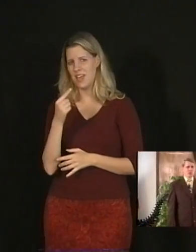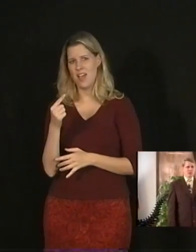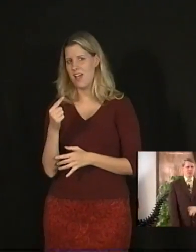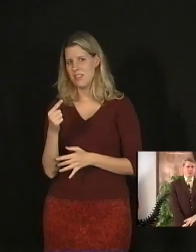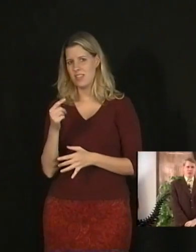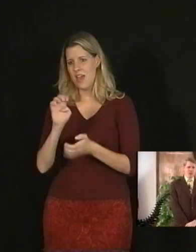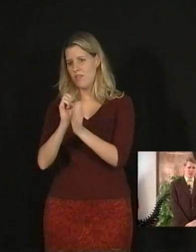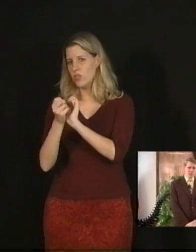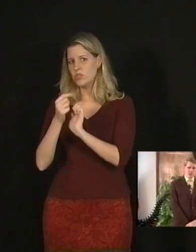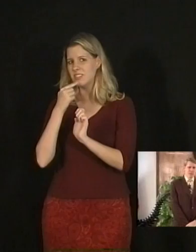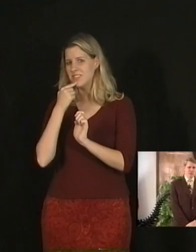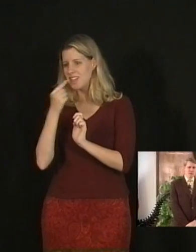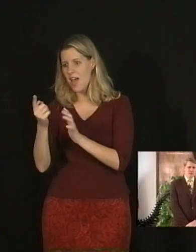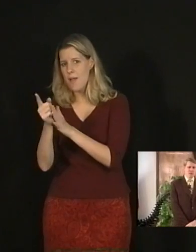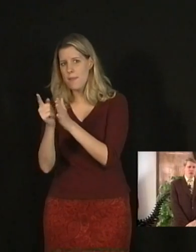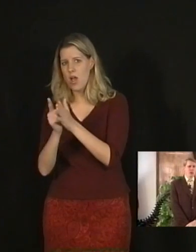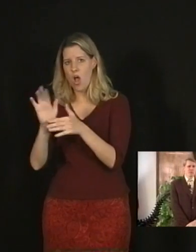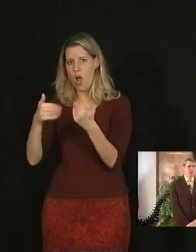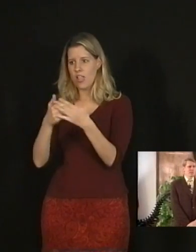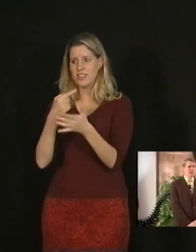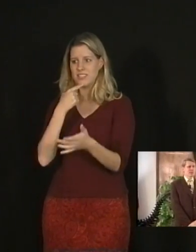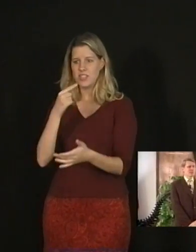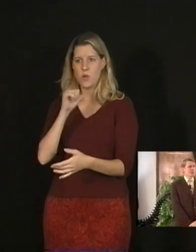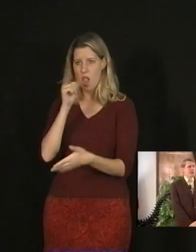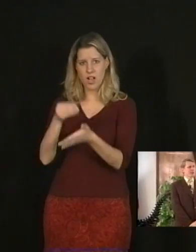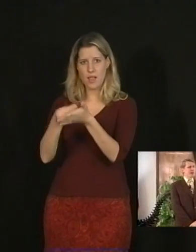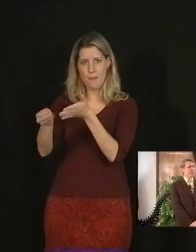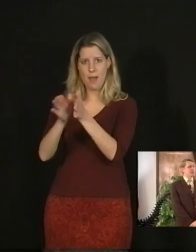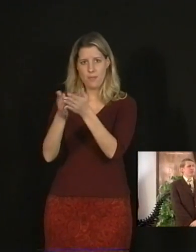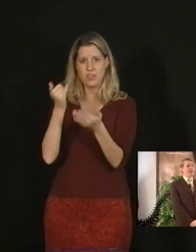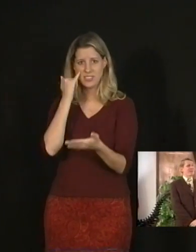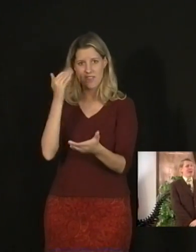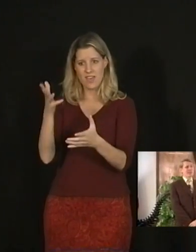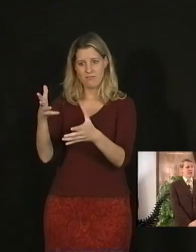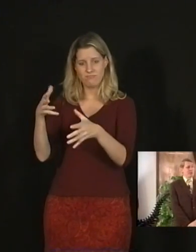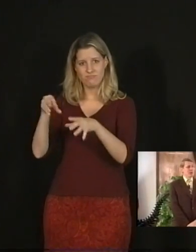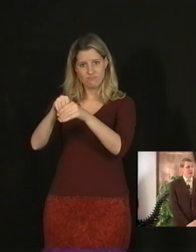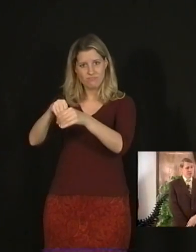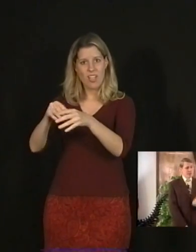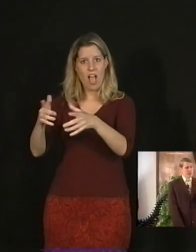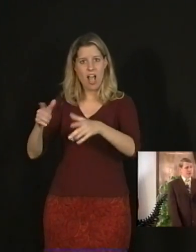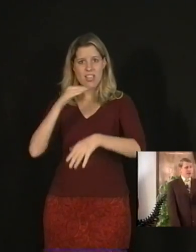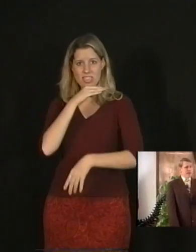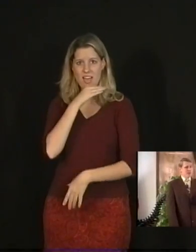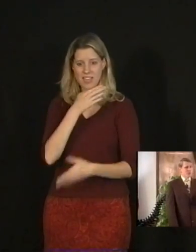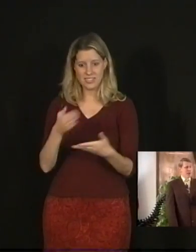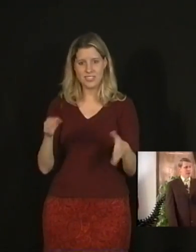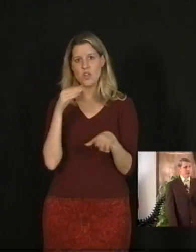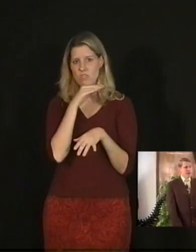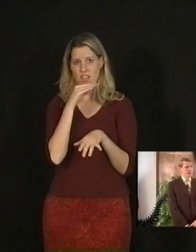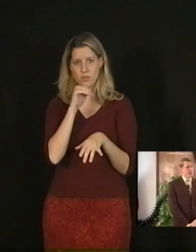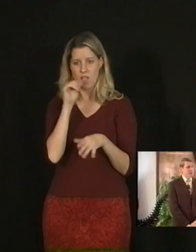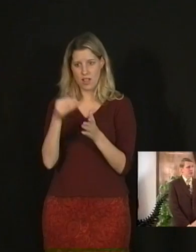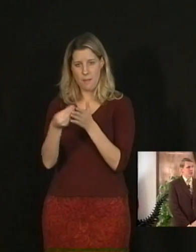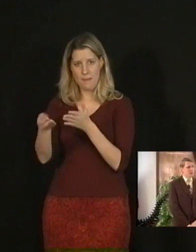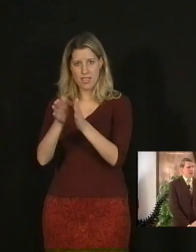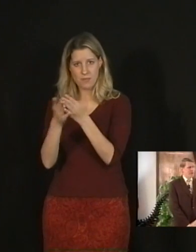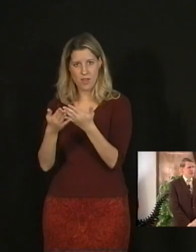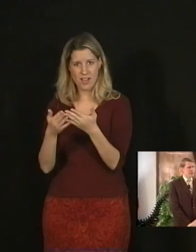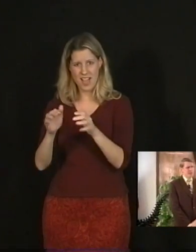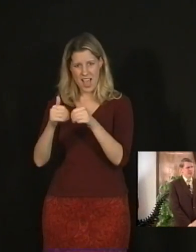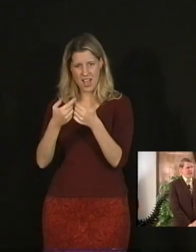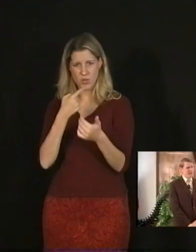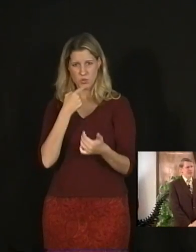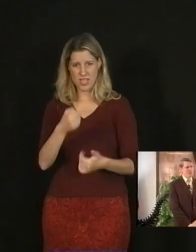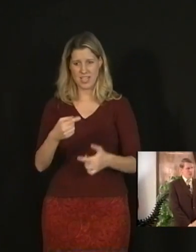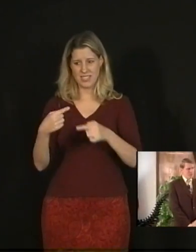ma'am, evolution is not mentioned in this bill. All this bill says is we're not going to buy books if they have lies in them, and these things are lies, so we're not going to buy that book. How